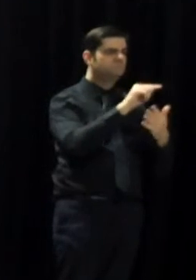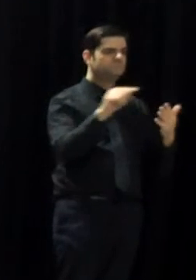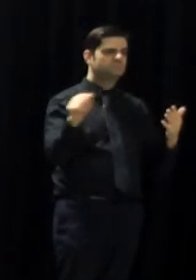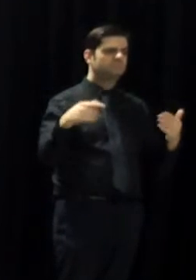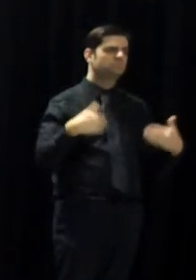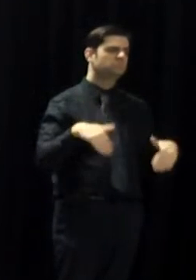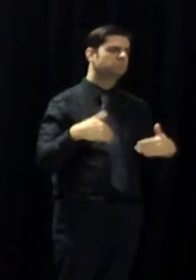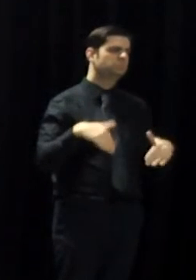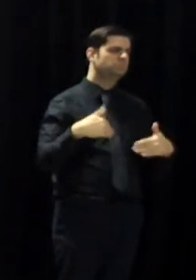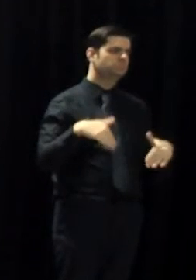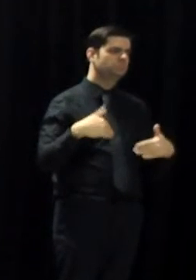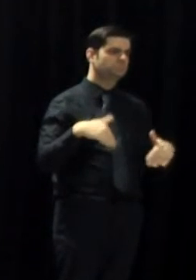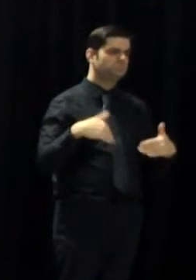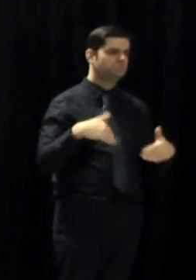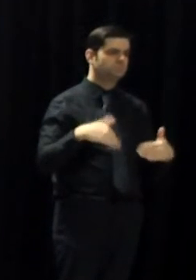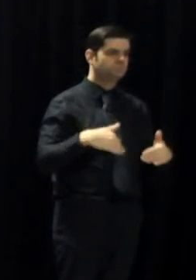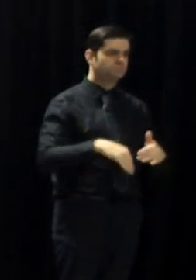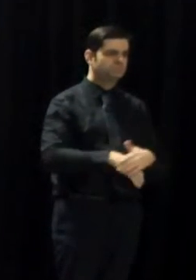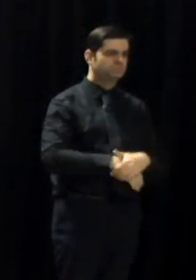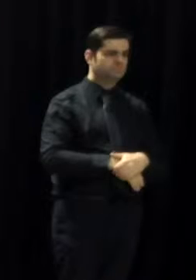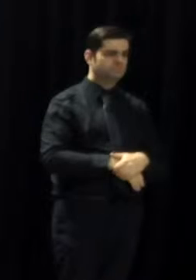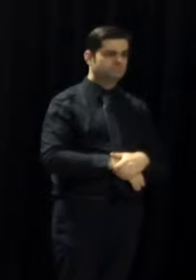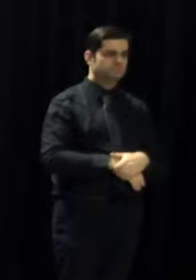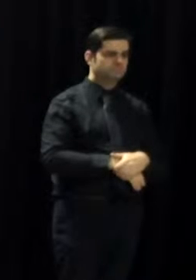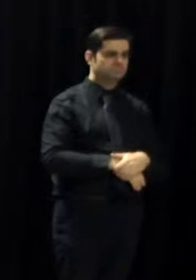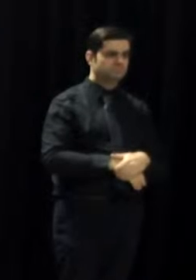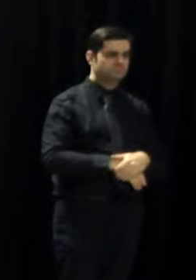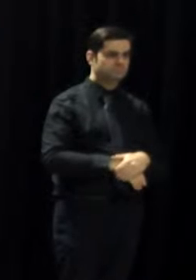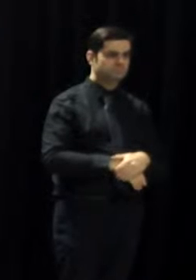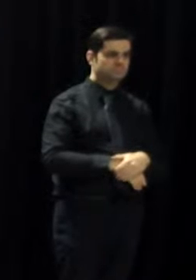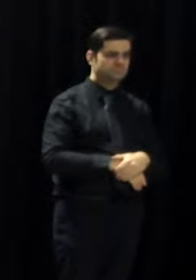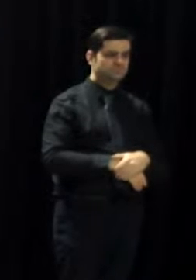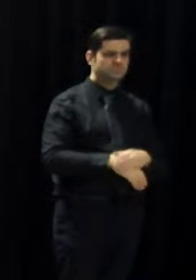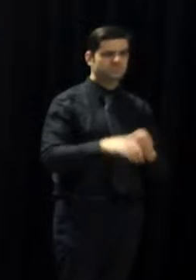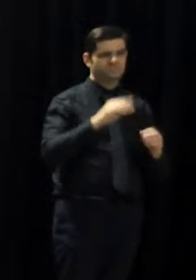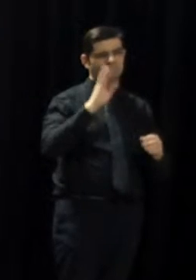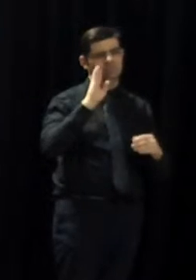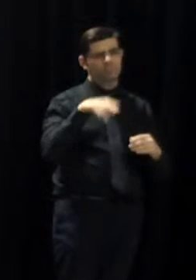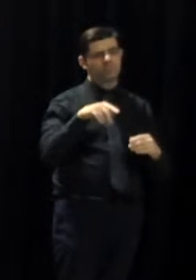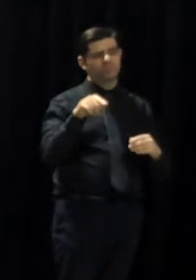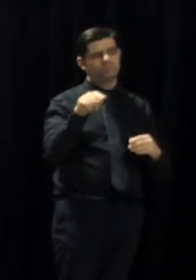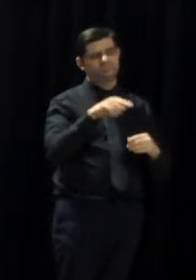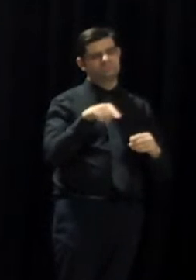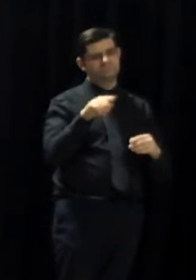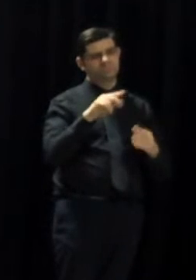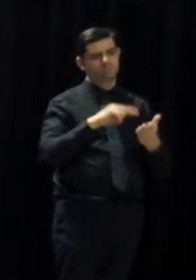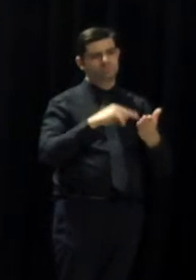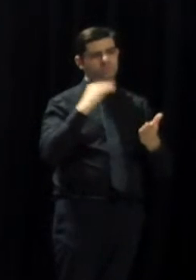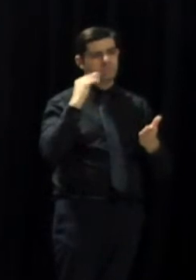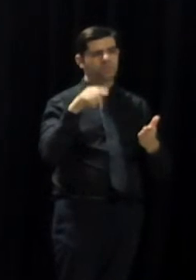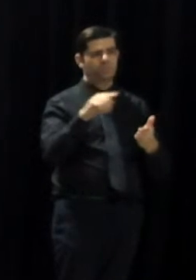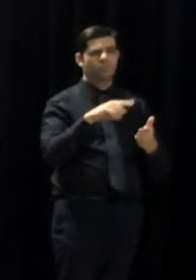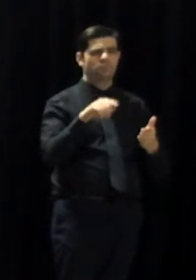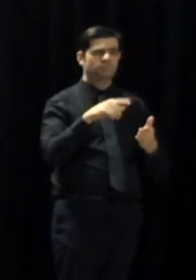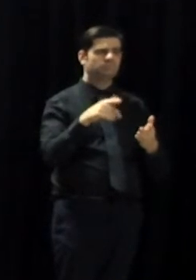the cases 10 days ago that happened. And so every